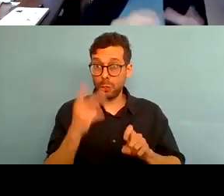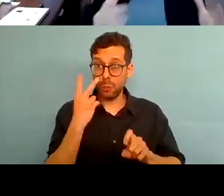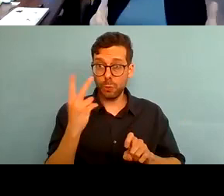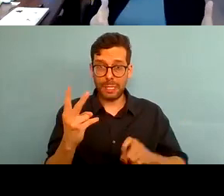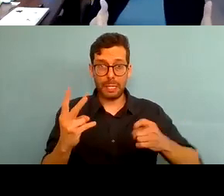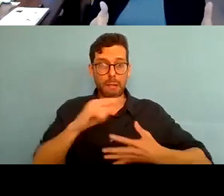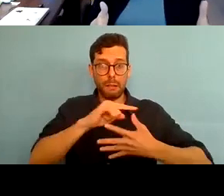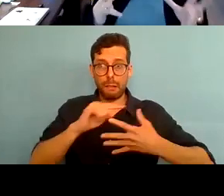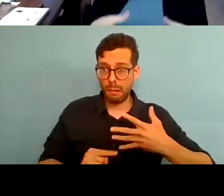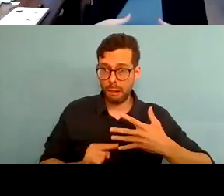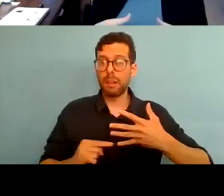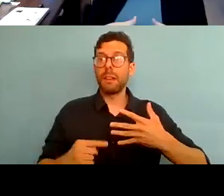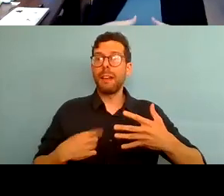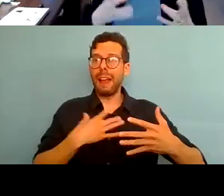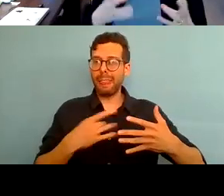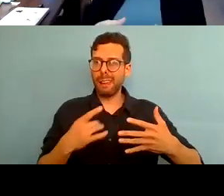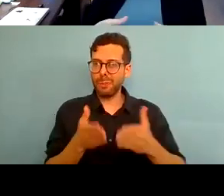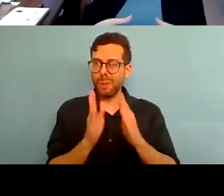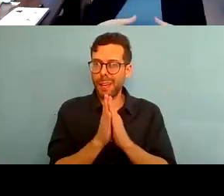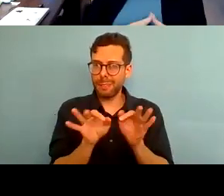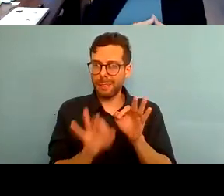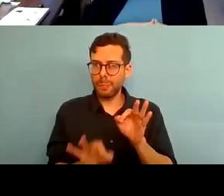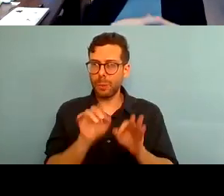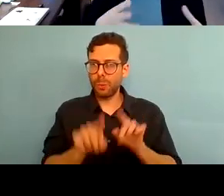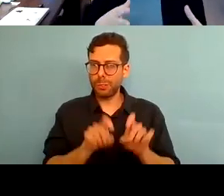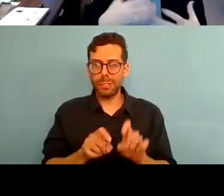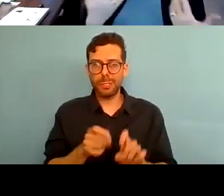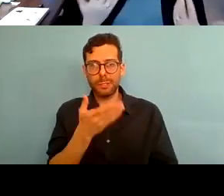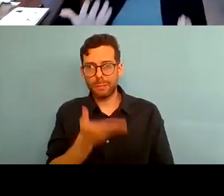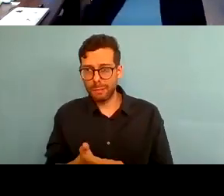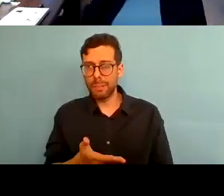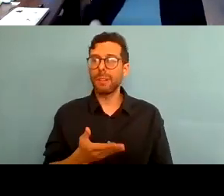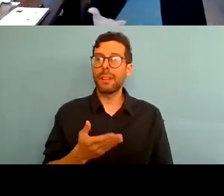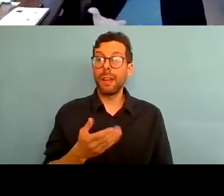So I like to ask these questions specifically because I want to know